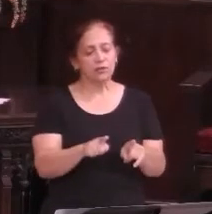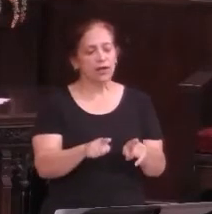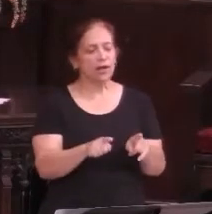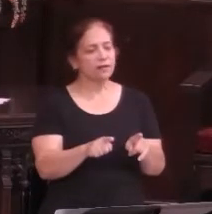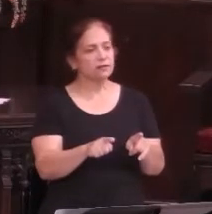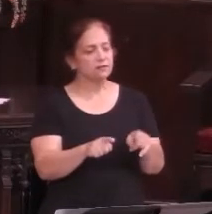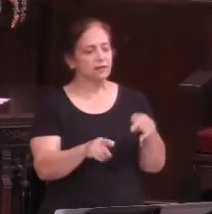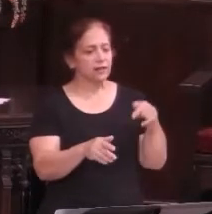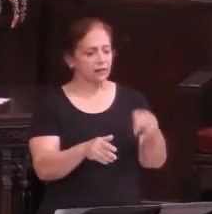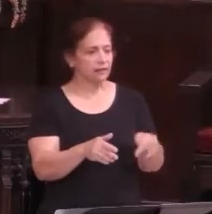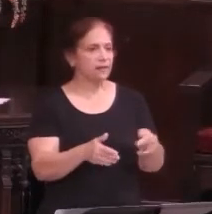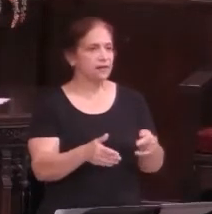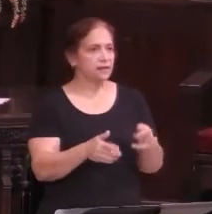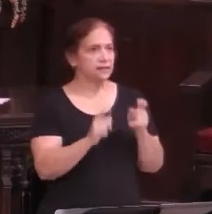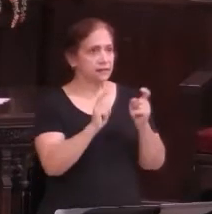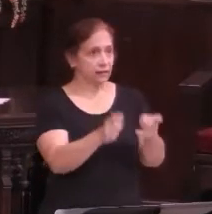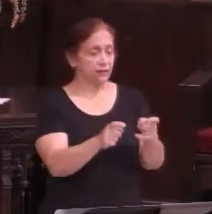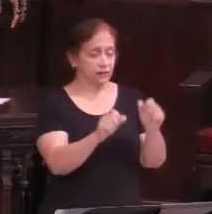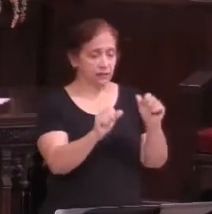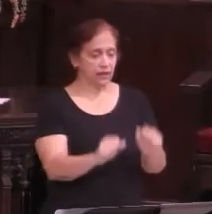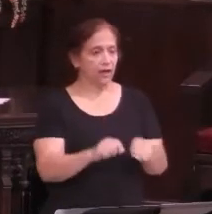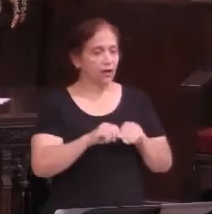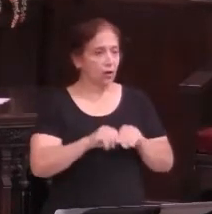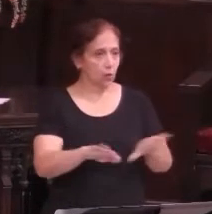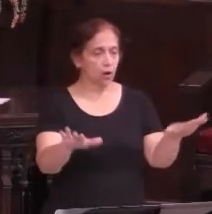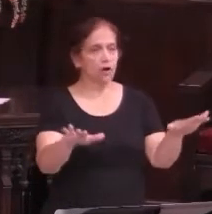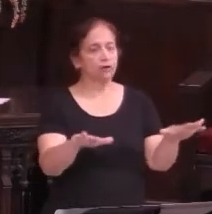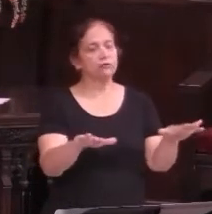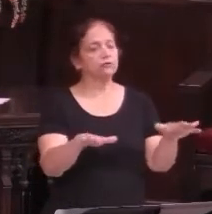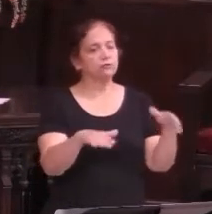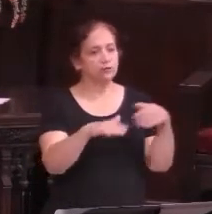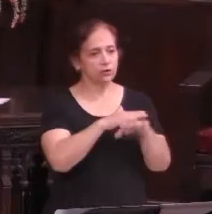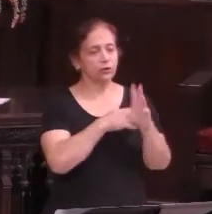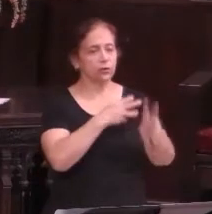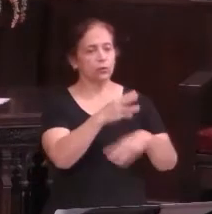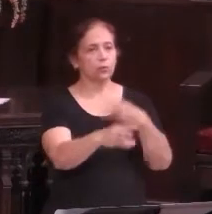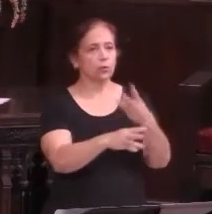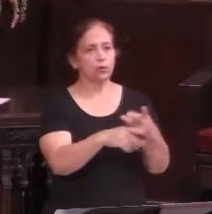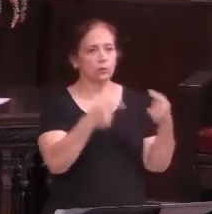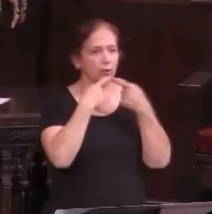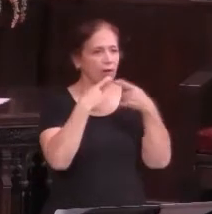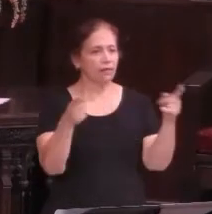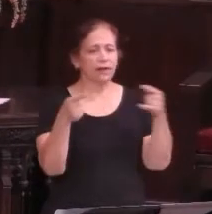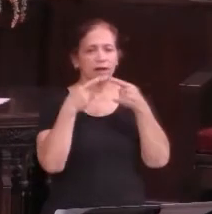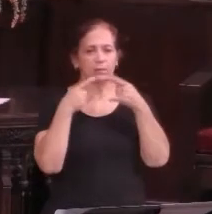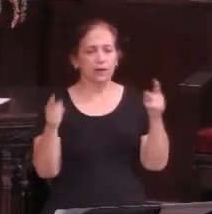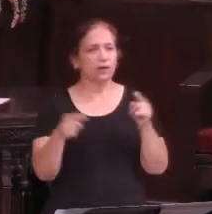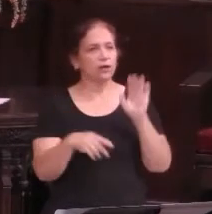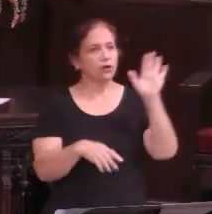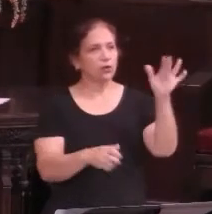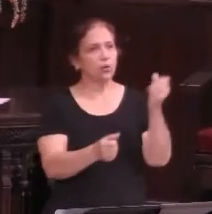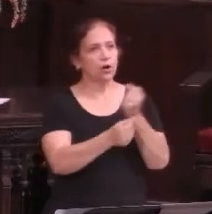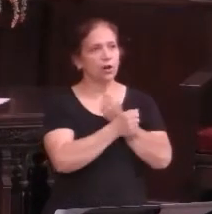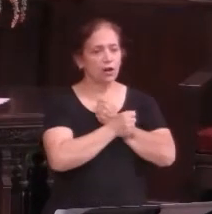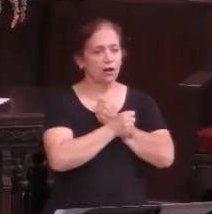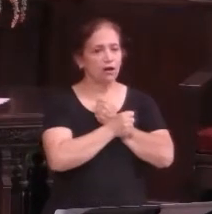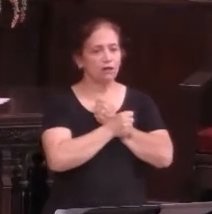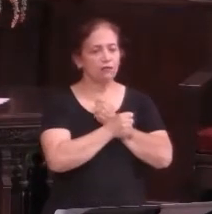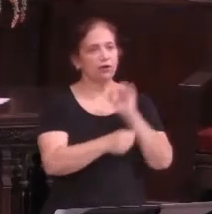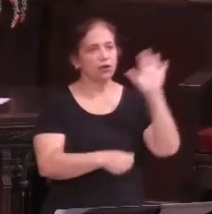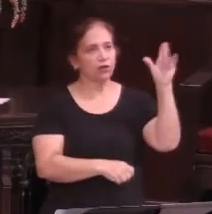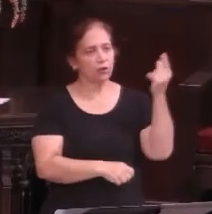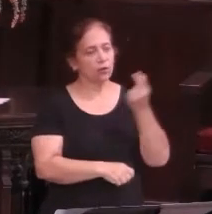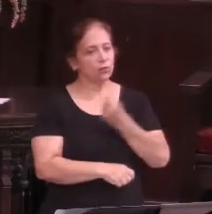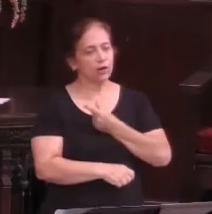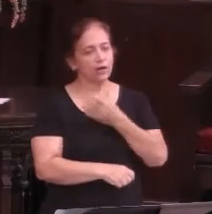gifts may go out into the world, proclaiming your love, your